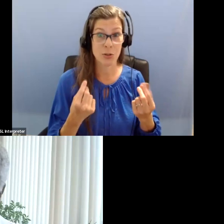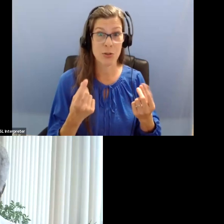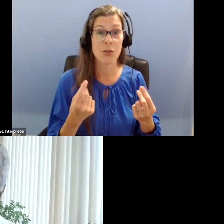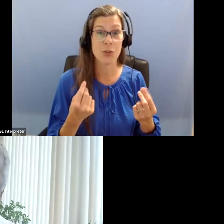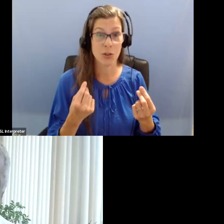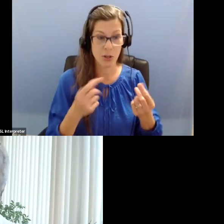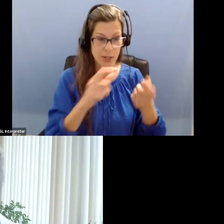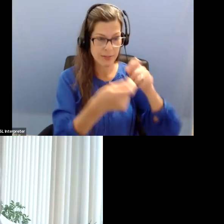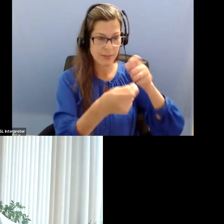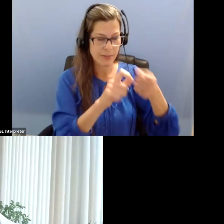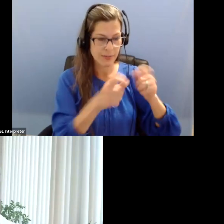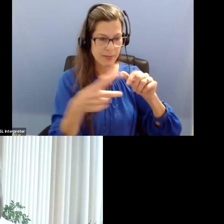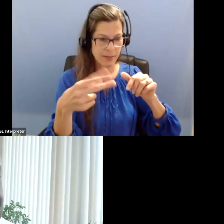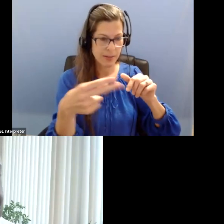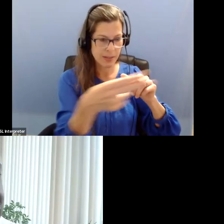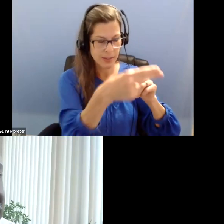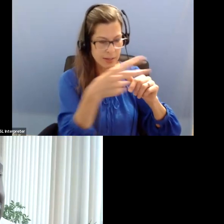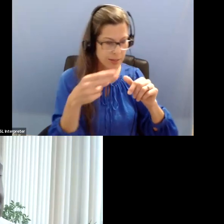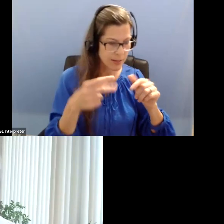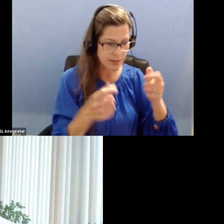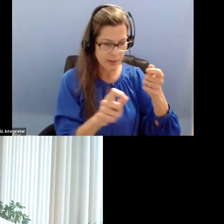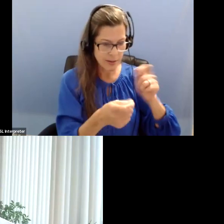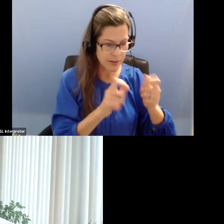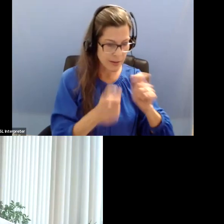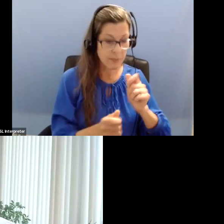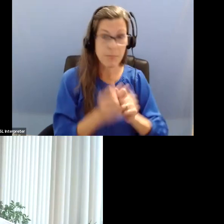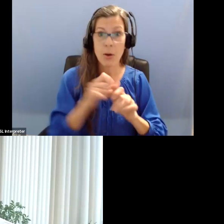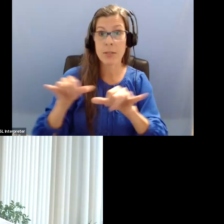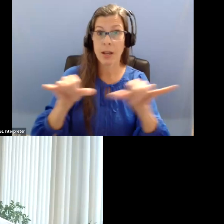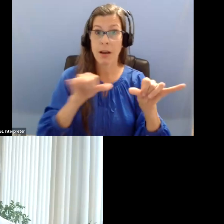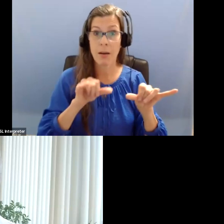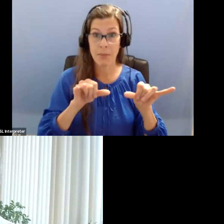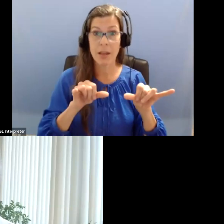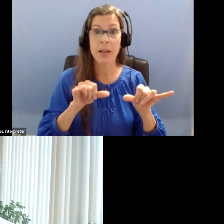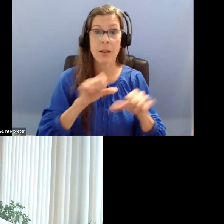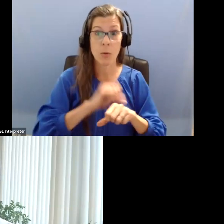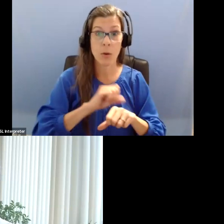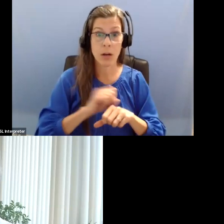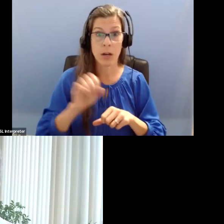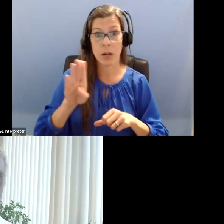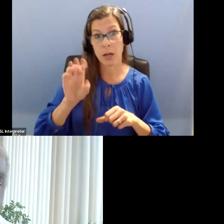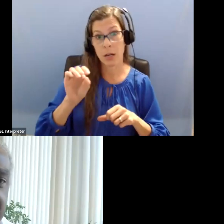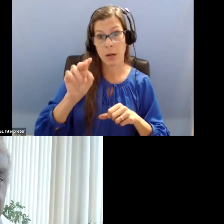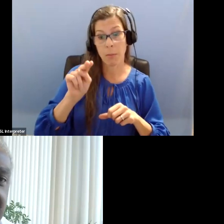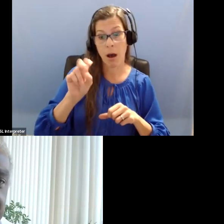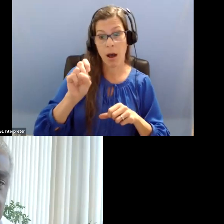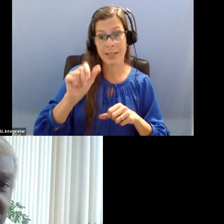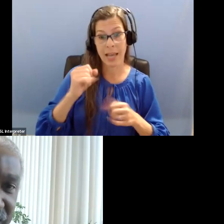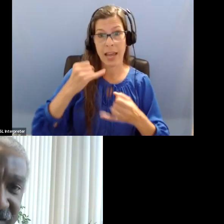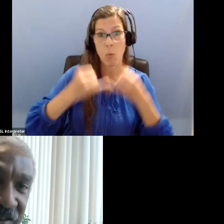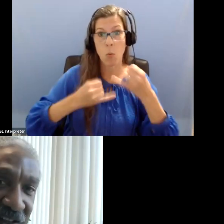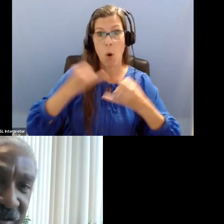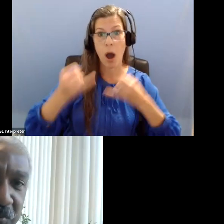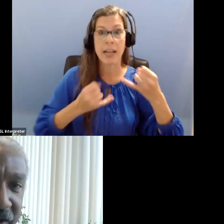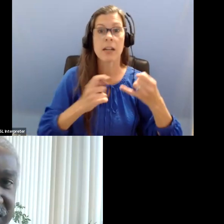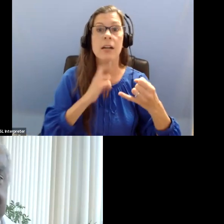the most common activity that's identified with bonsai is the use of wire to wrap around